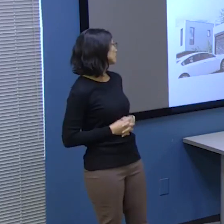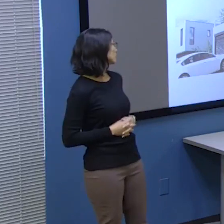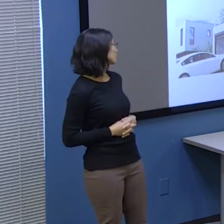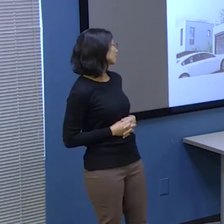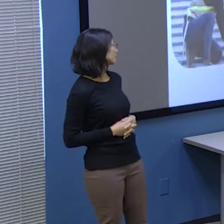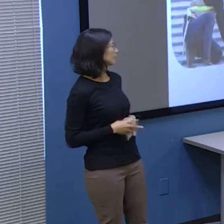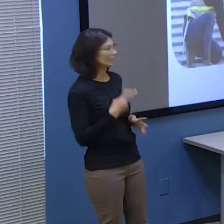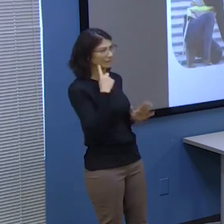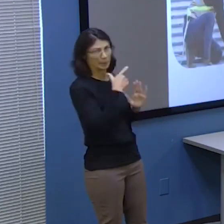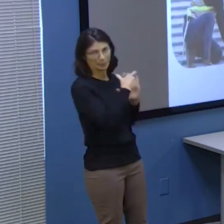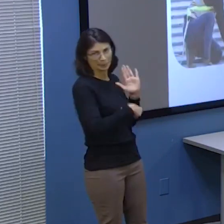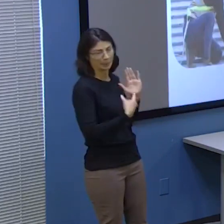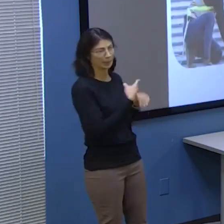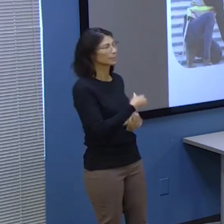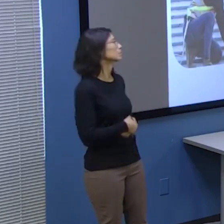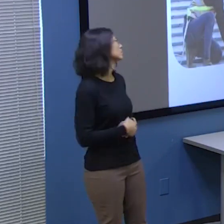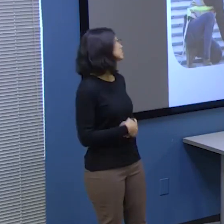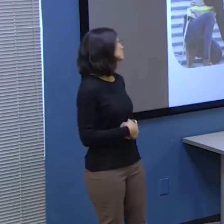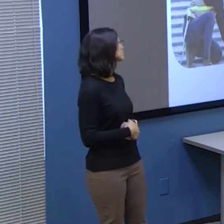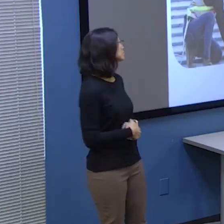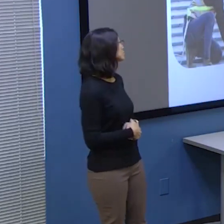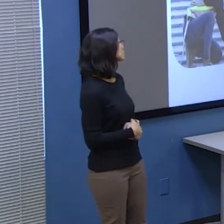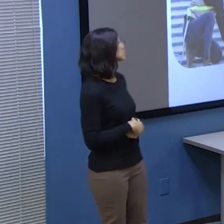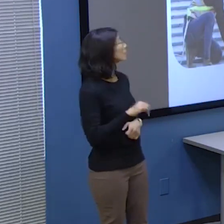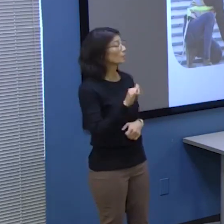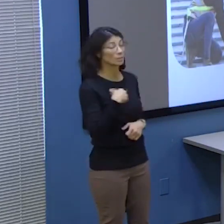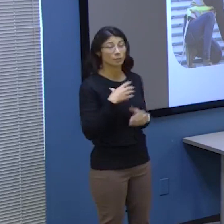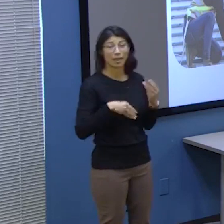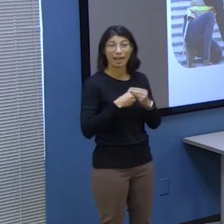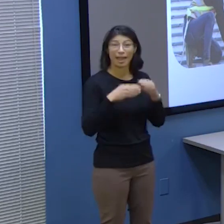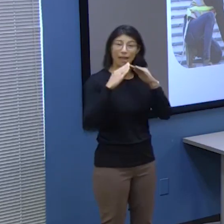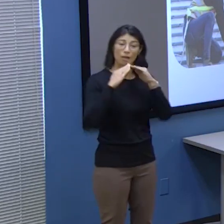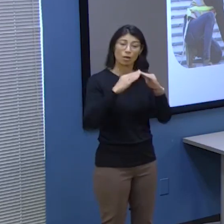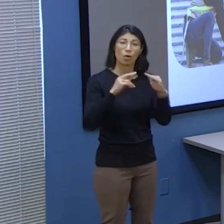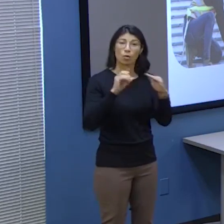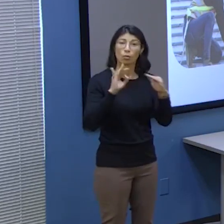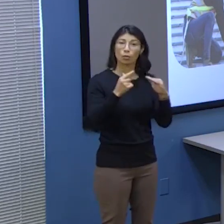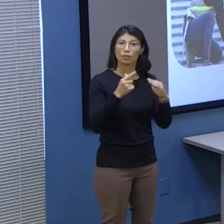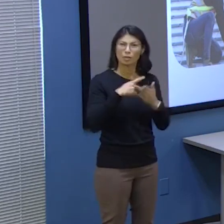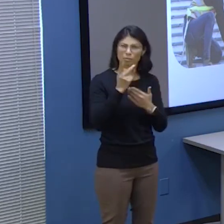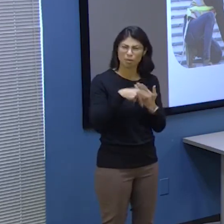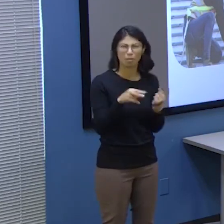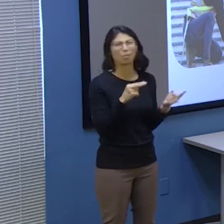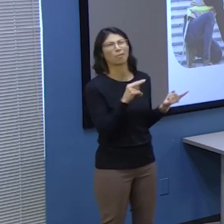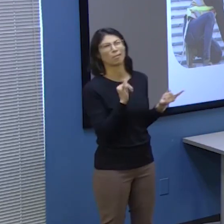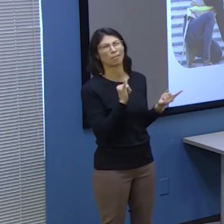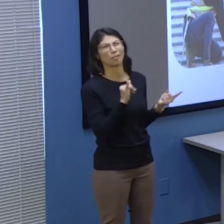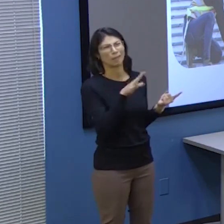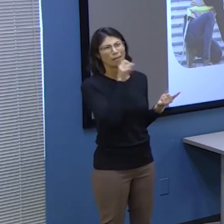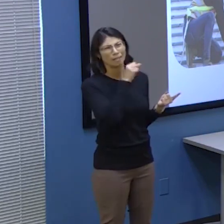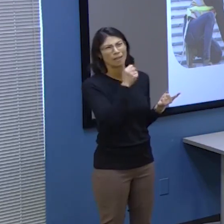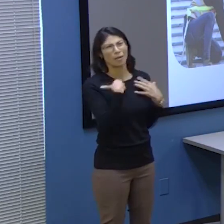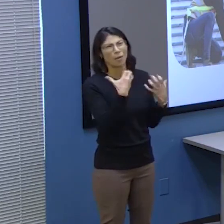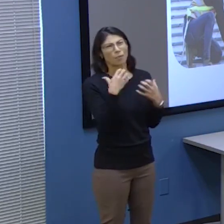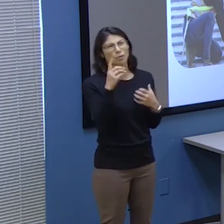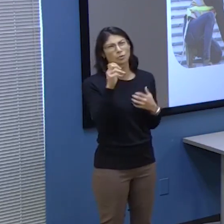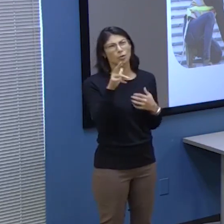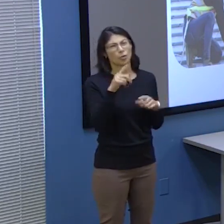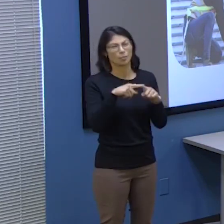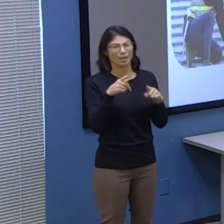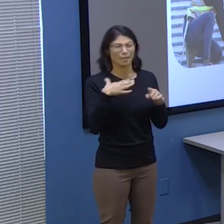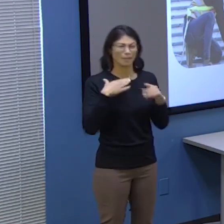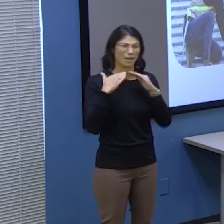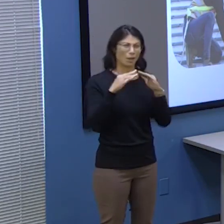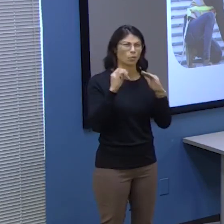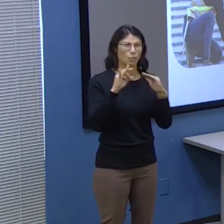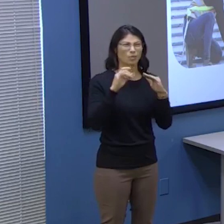home. Also, we've added a roofing program. So you might say, oh, well, I'd love to get solar, but I need a roof first.